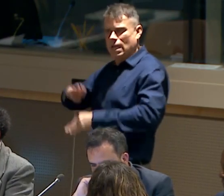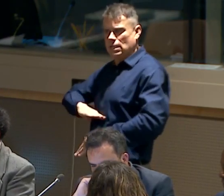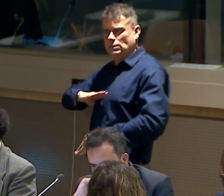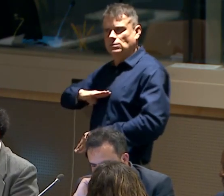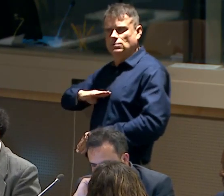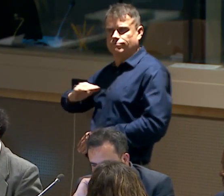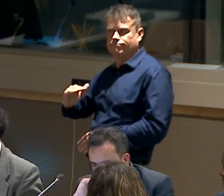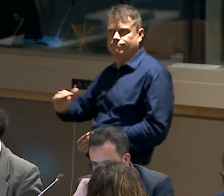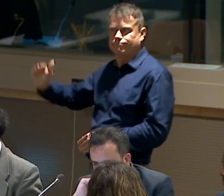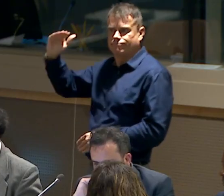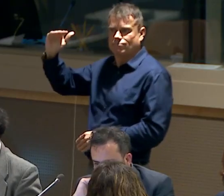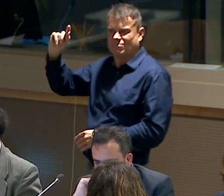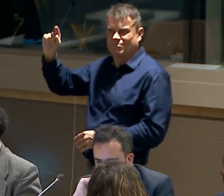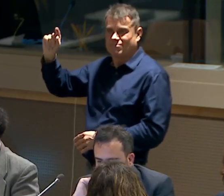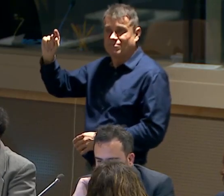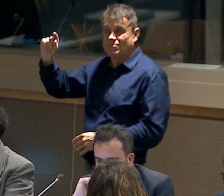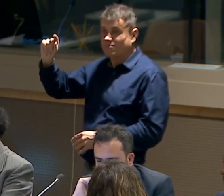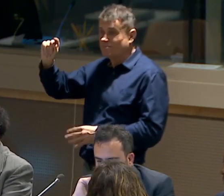it a priority.